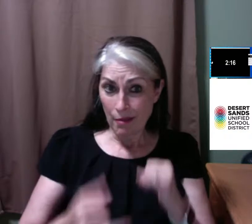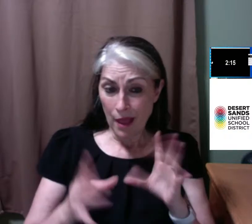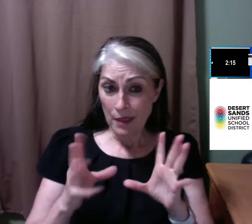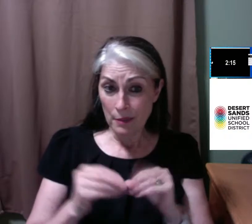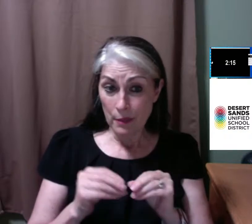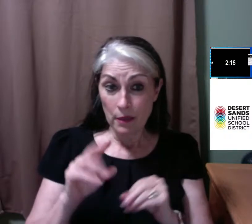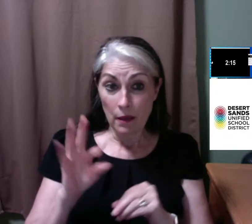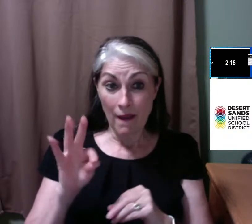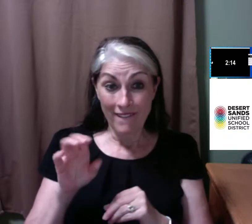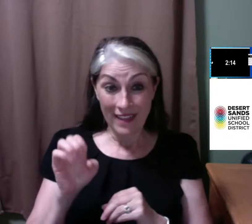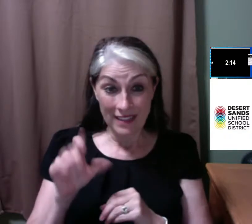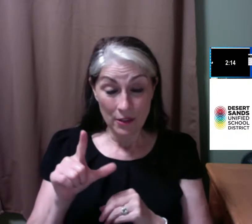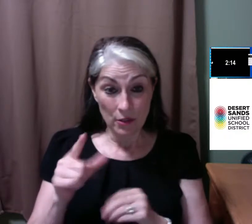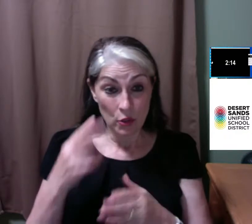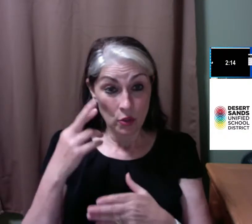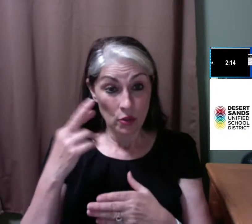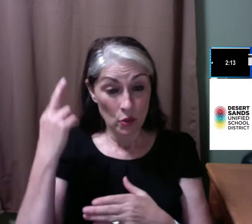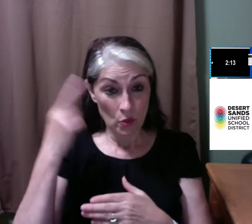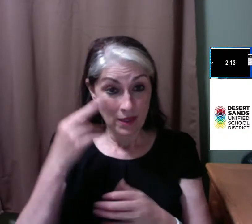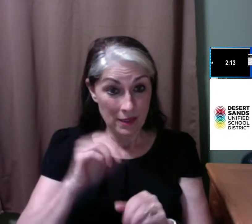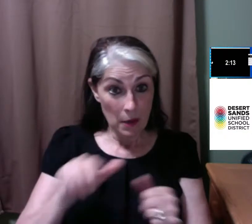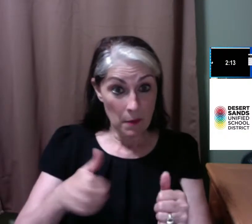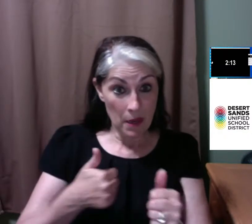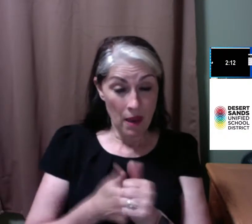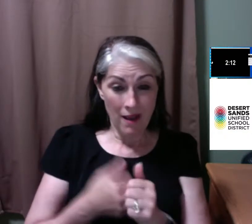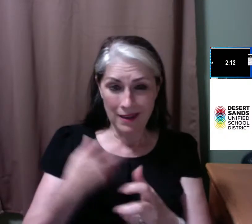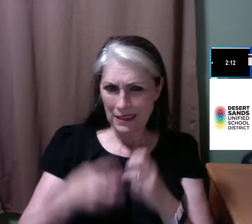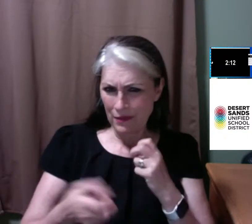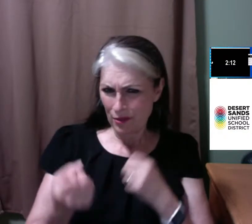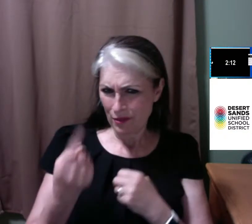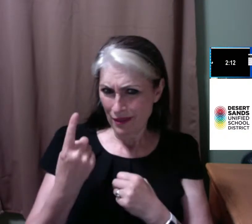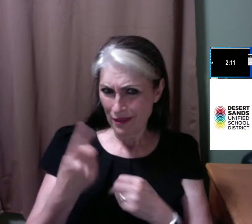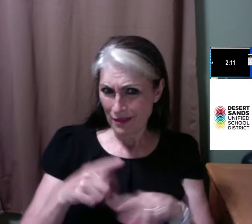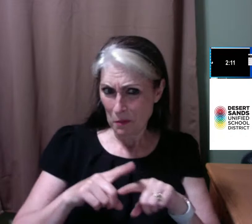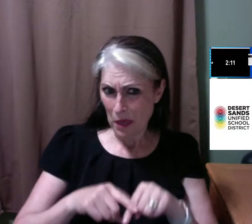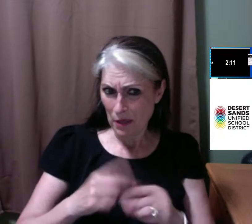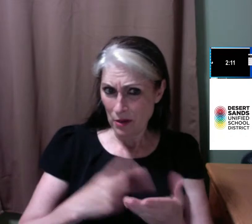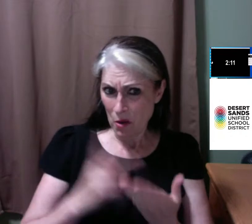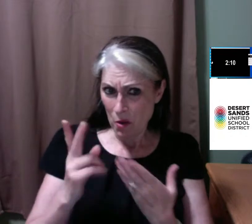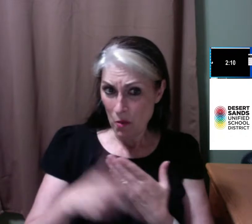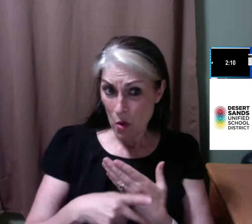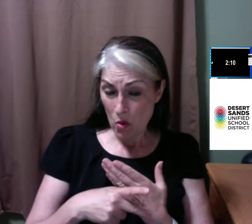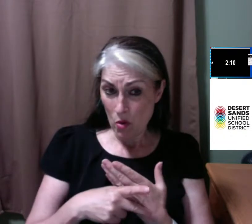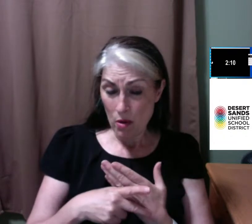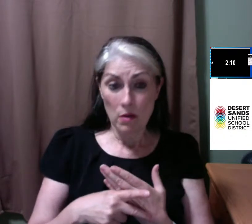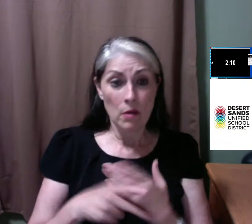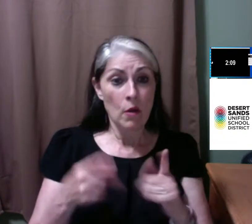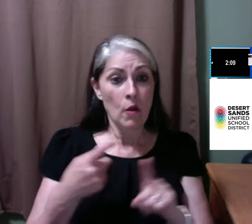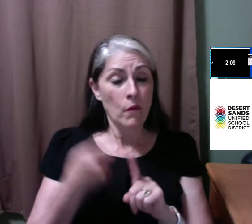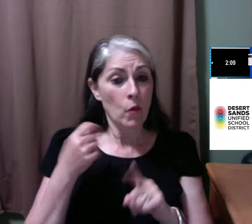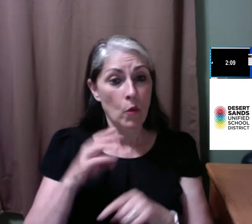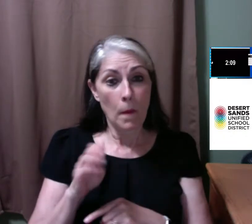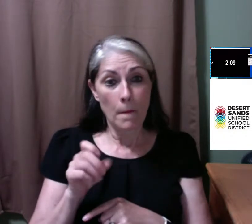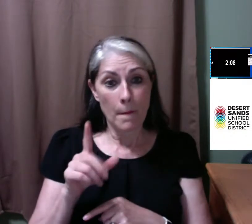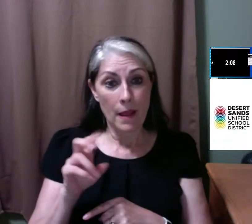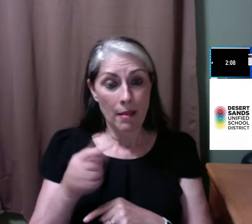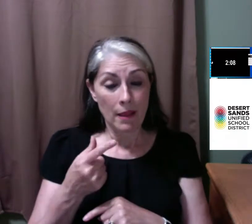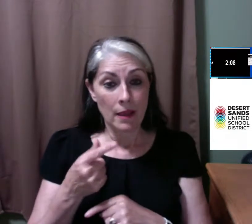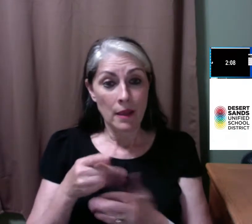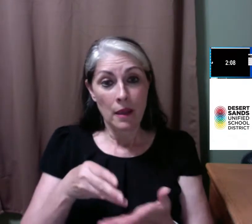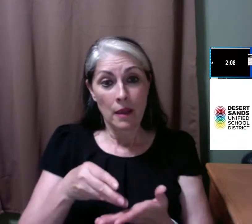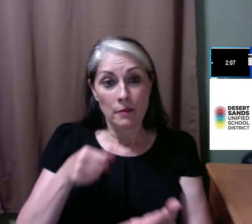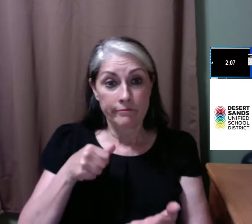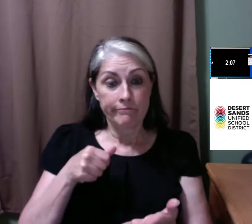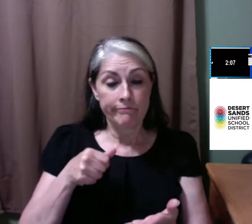the reasoning behind the Medi-Cal county contract, which is difficult to understand based on a program made for billing reimbursements.